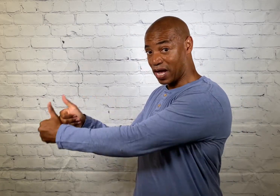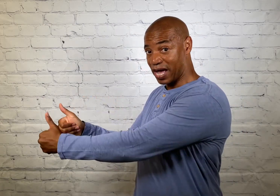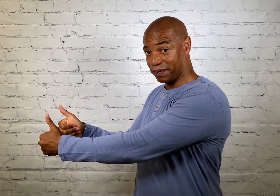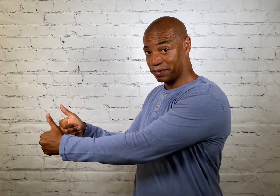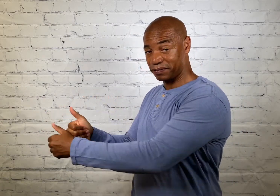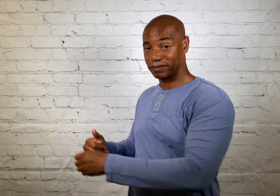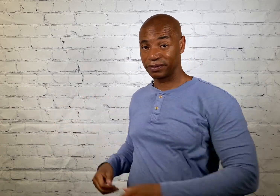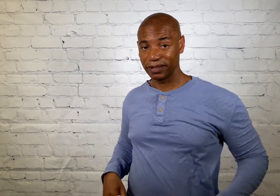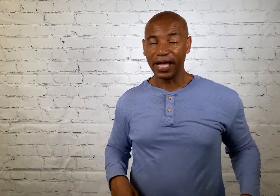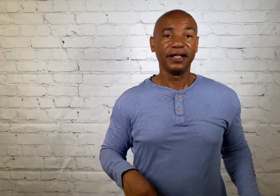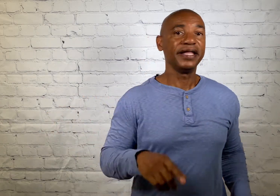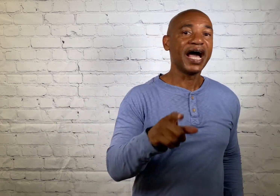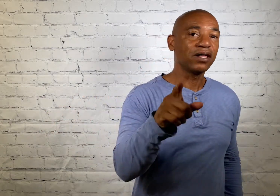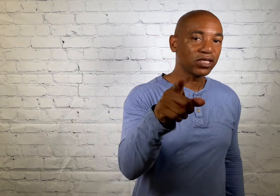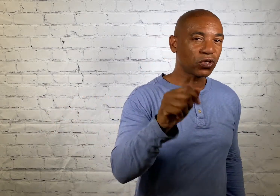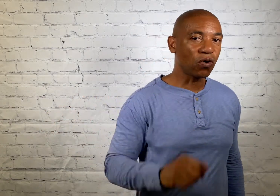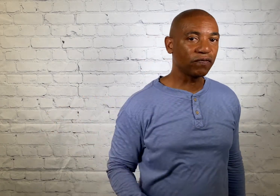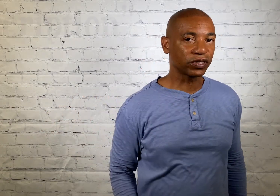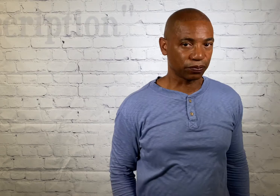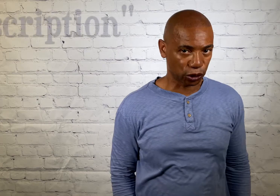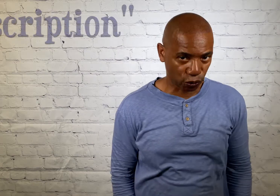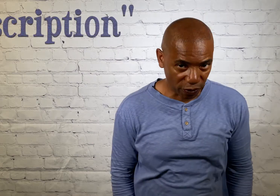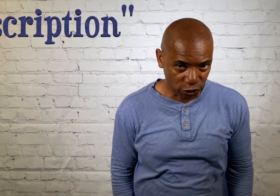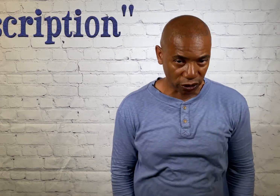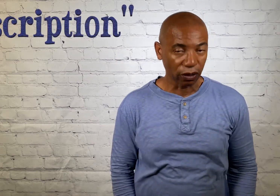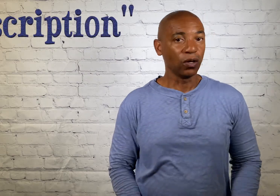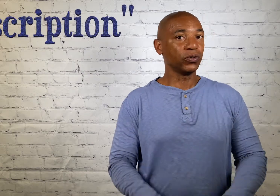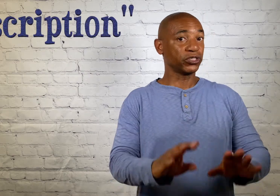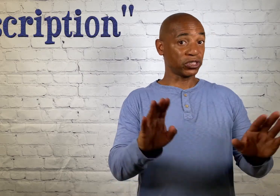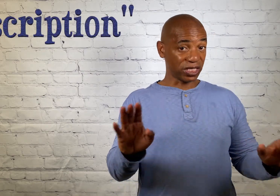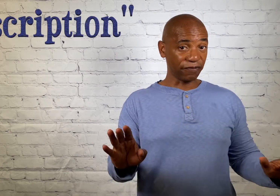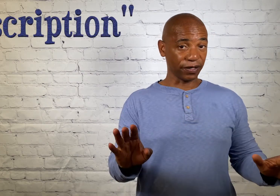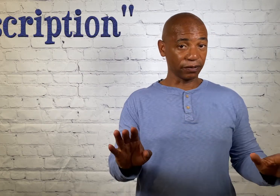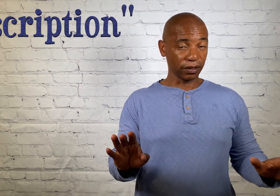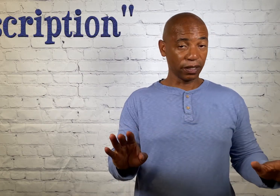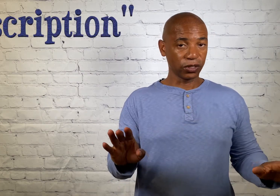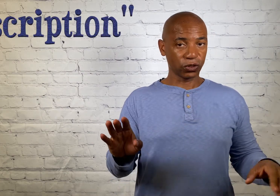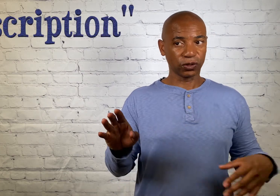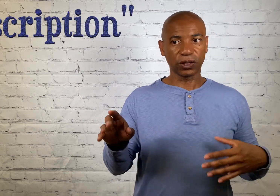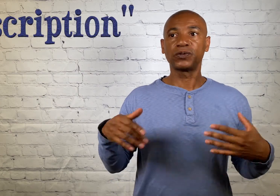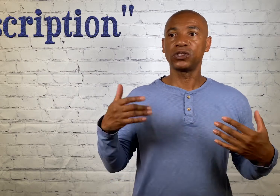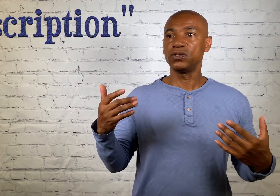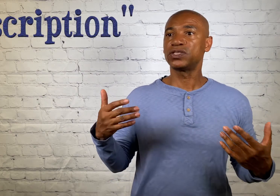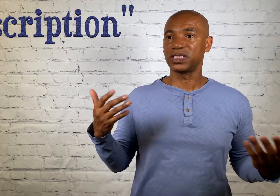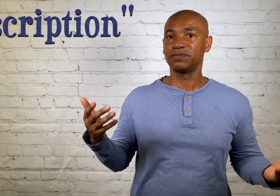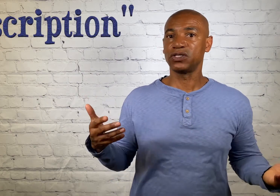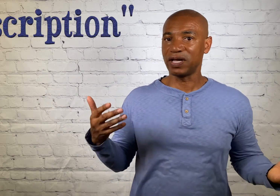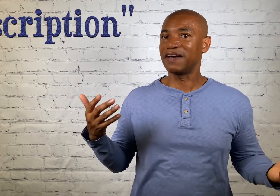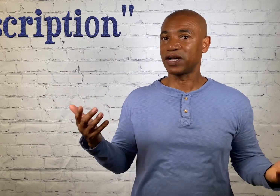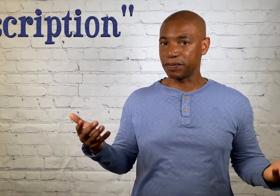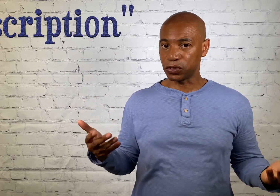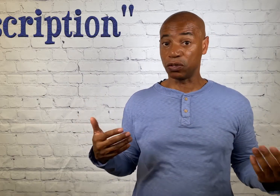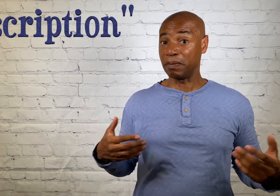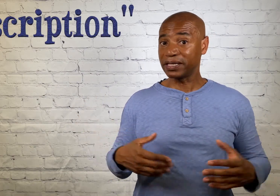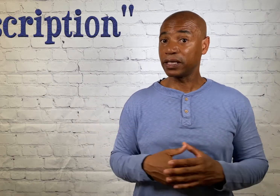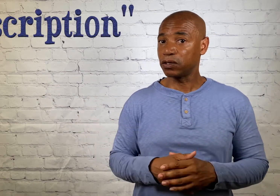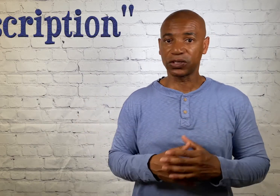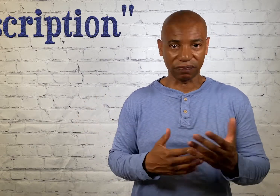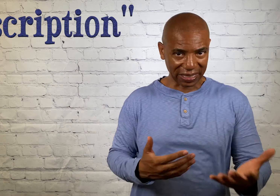Subscribe. Now let's go over subscription, which is different. Subscription usually something you have coming to you monthly or something like